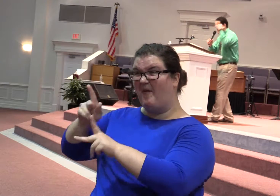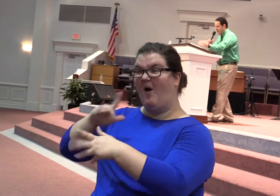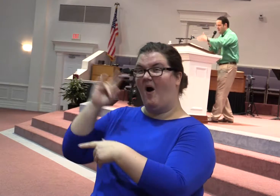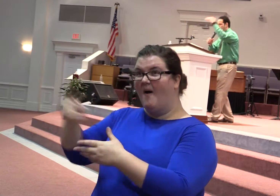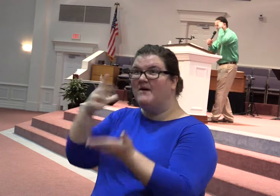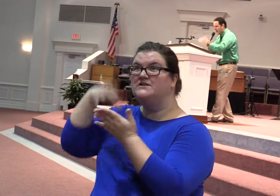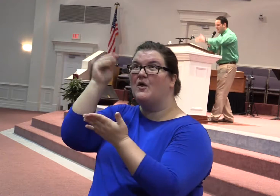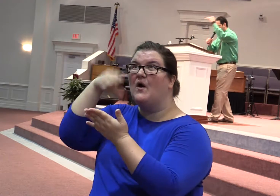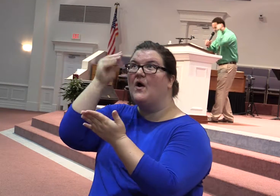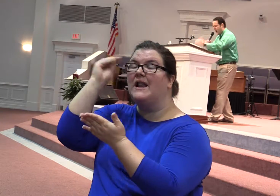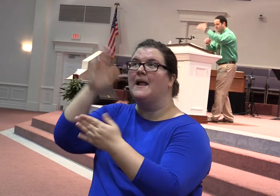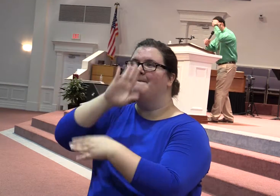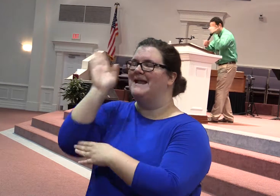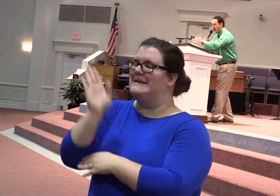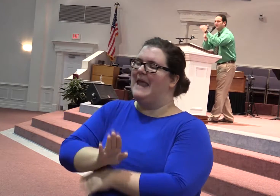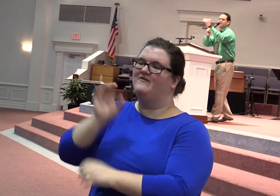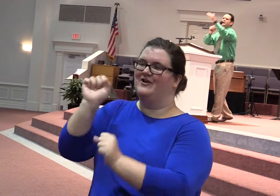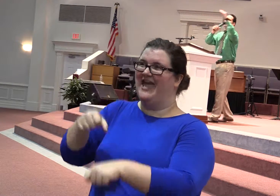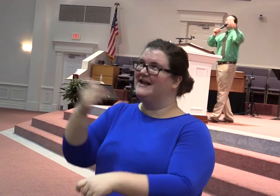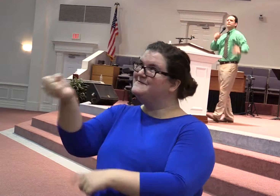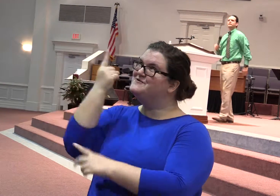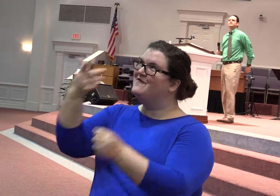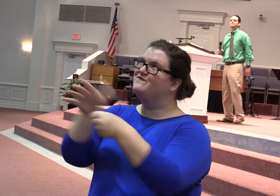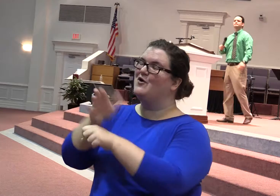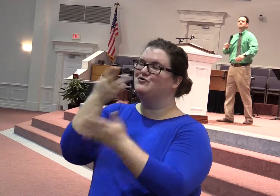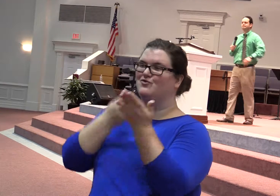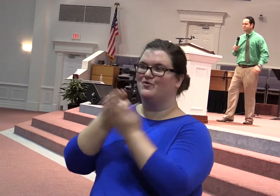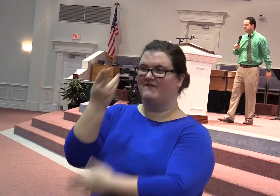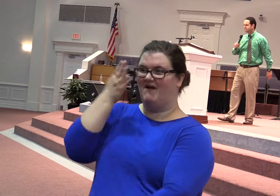and never are able to come to the knowledge of the truth.